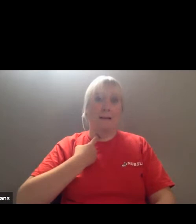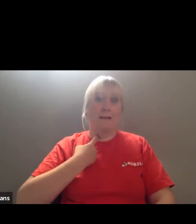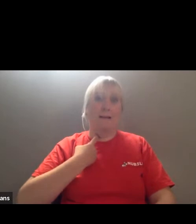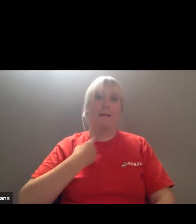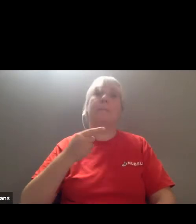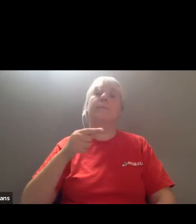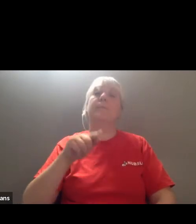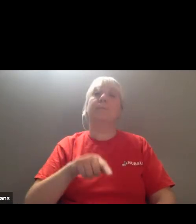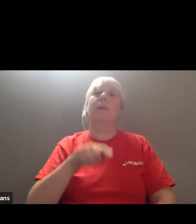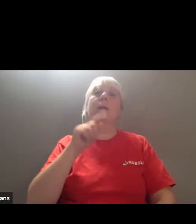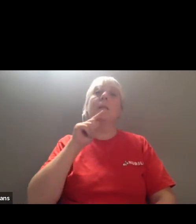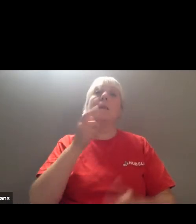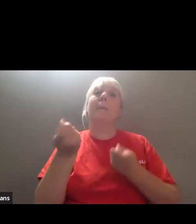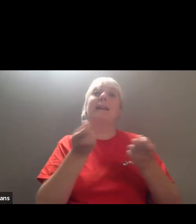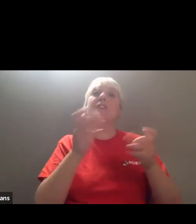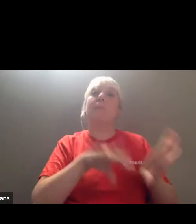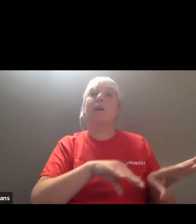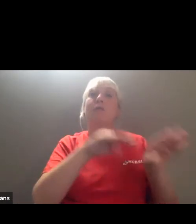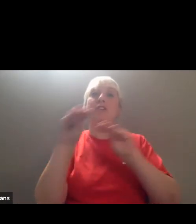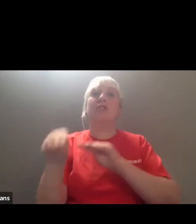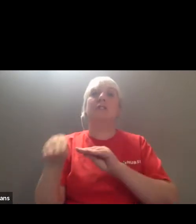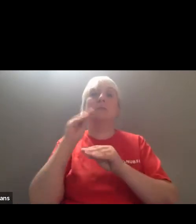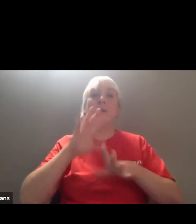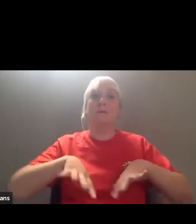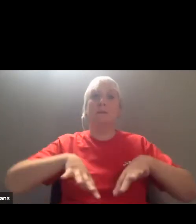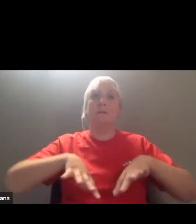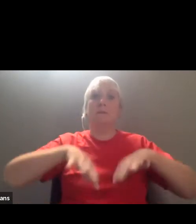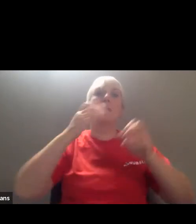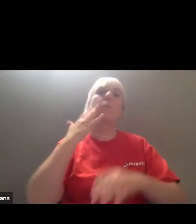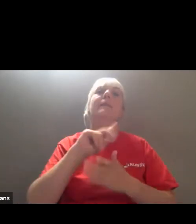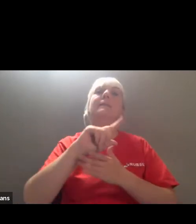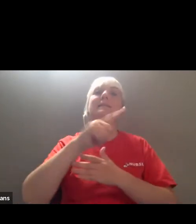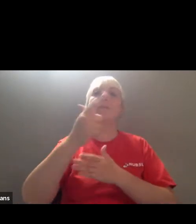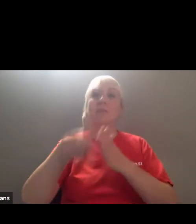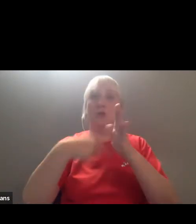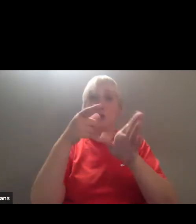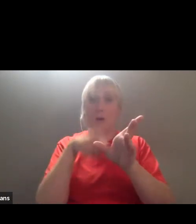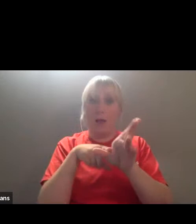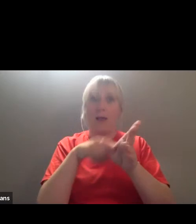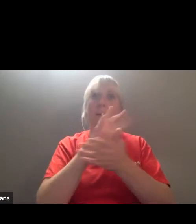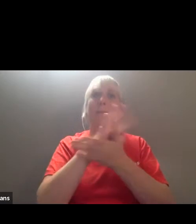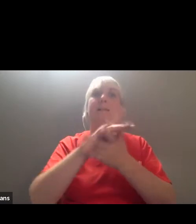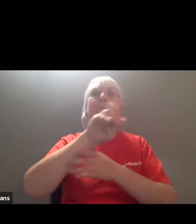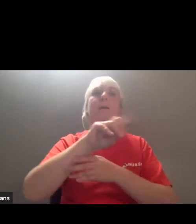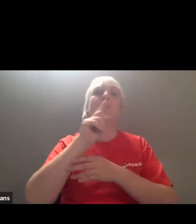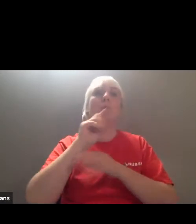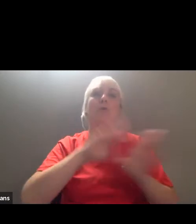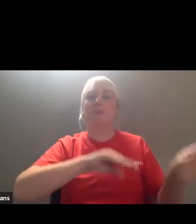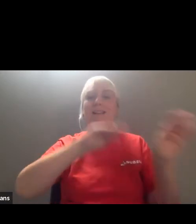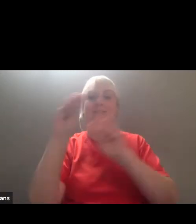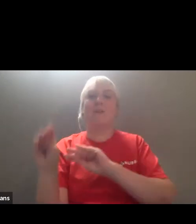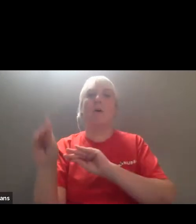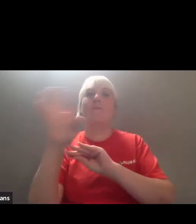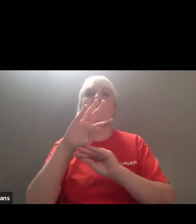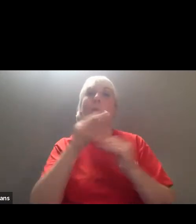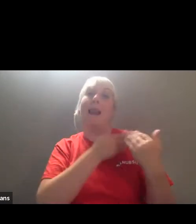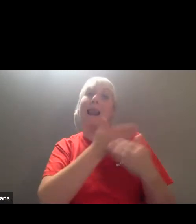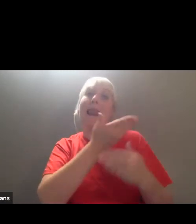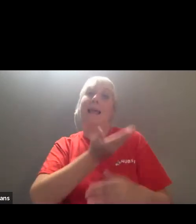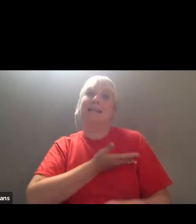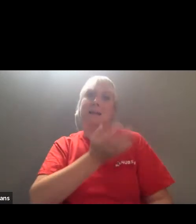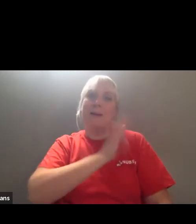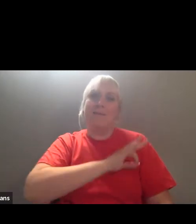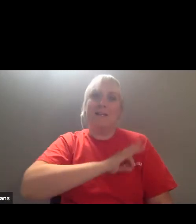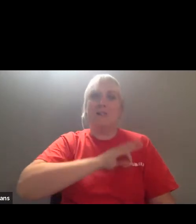7th of July, and 7 million people are going to be transferred over from legacy benefits to universal credit. It's really